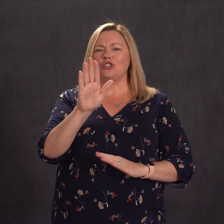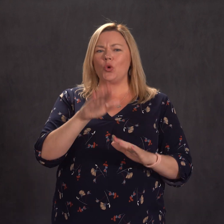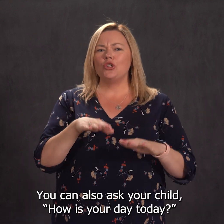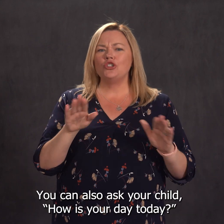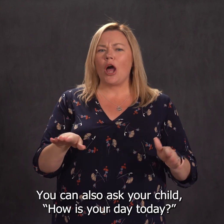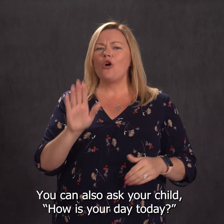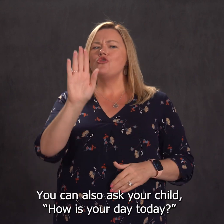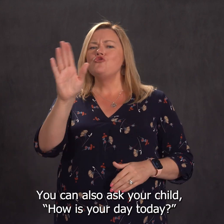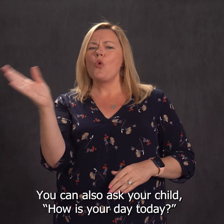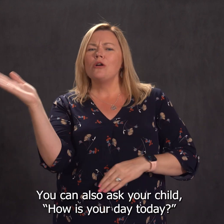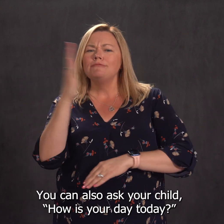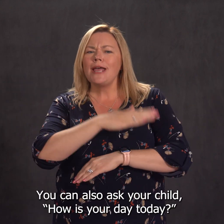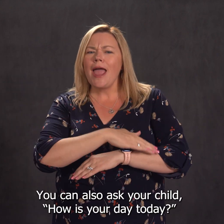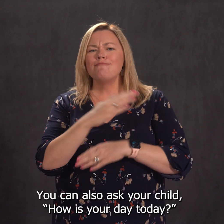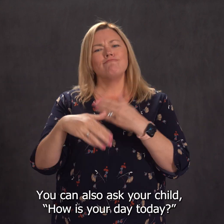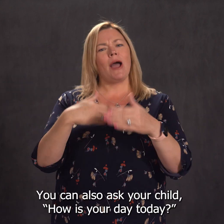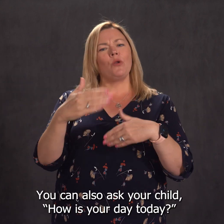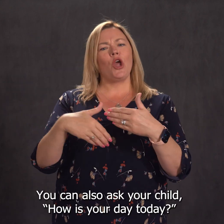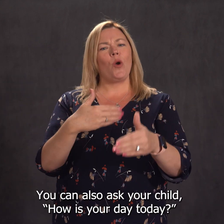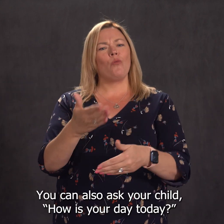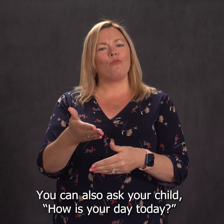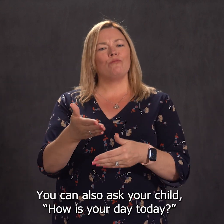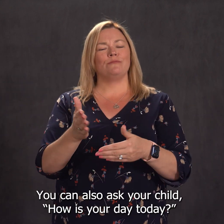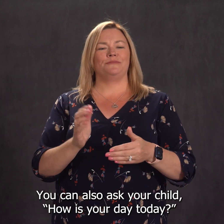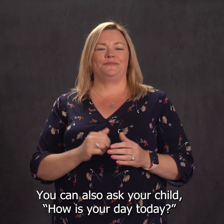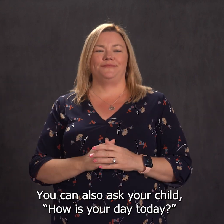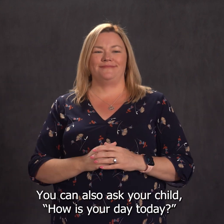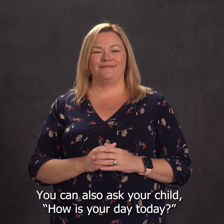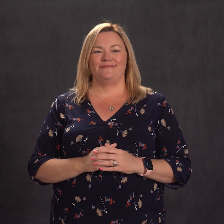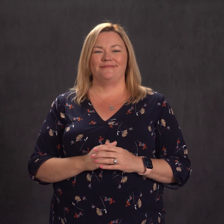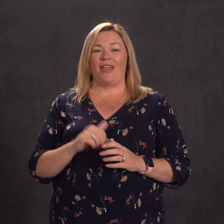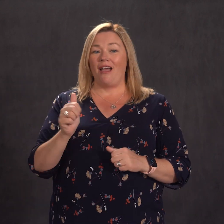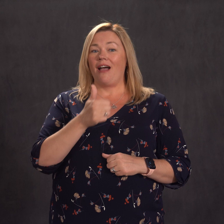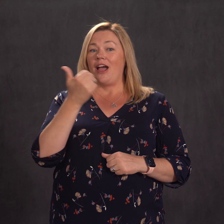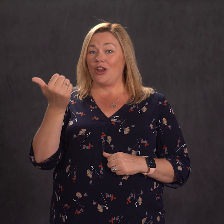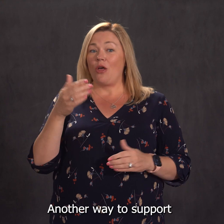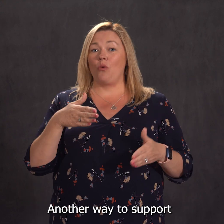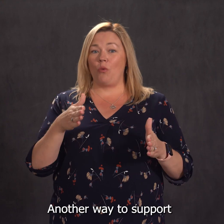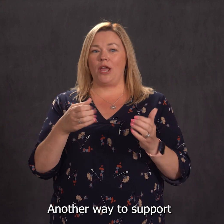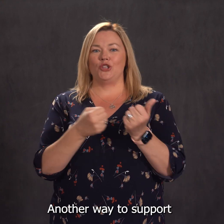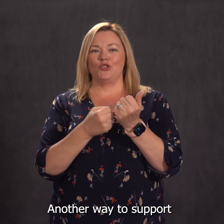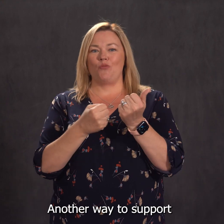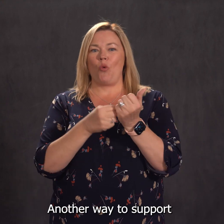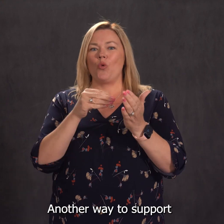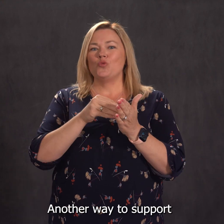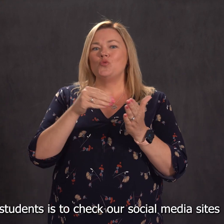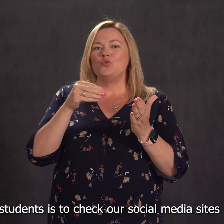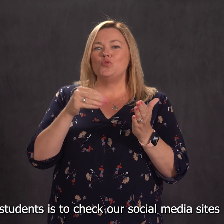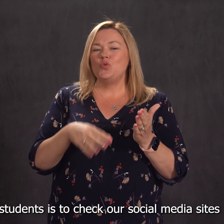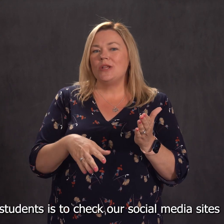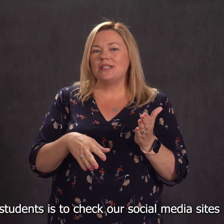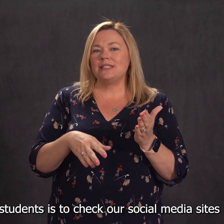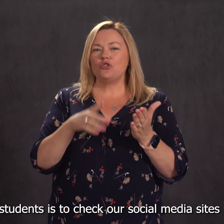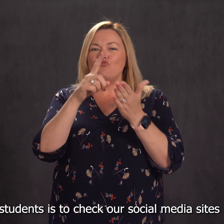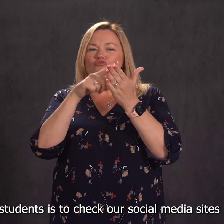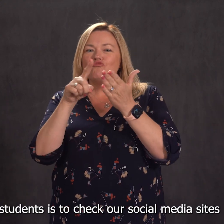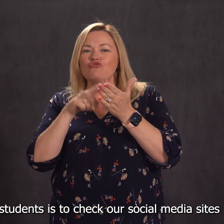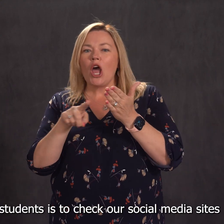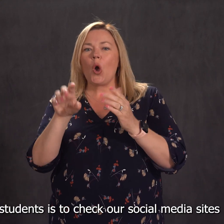You can also ask your child, How was your day today? Another way to support students is to check our social